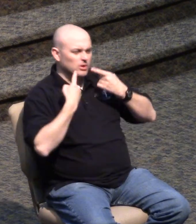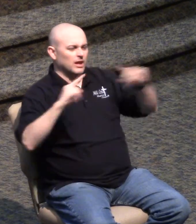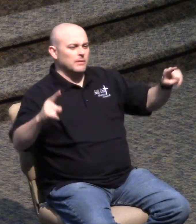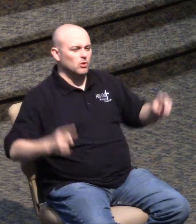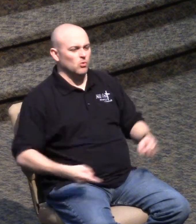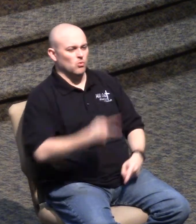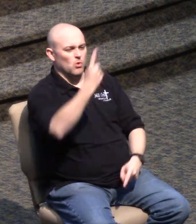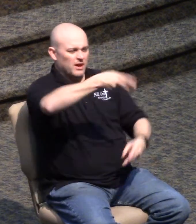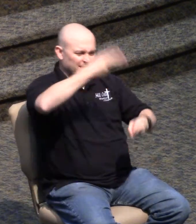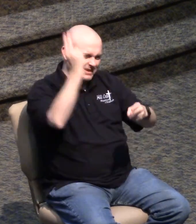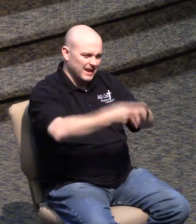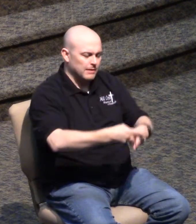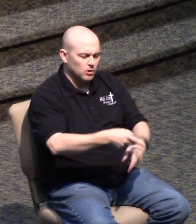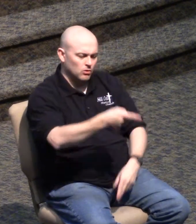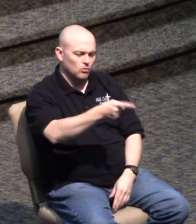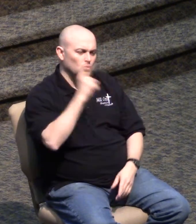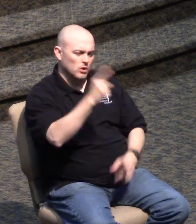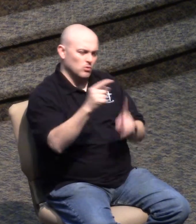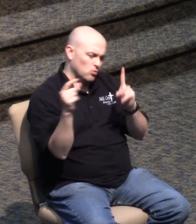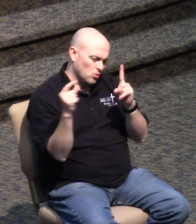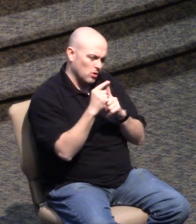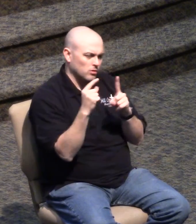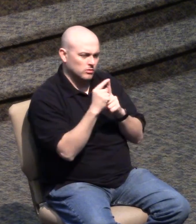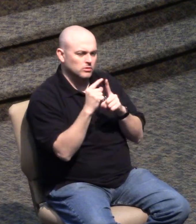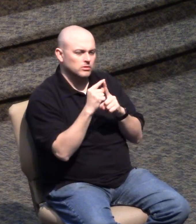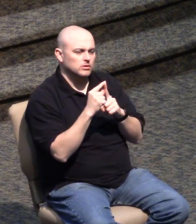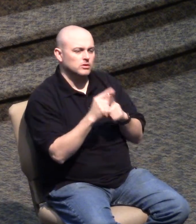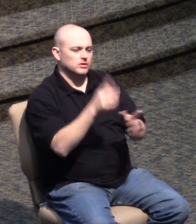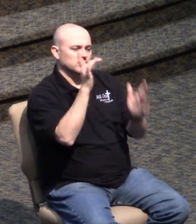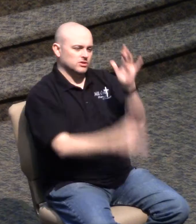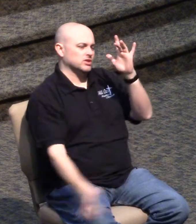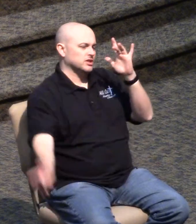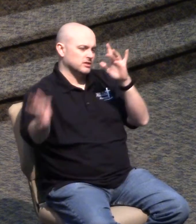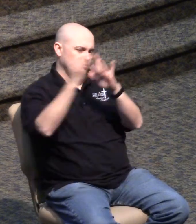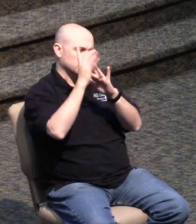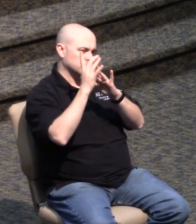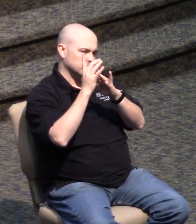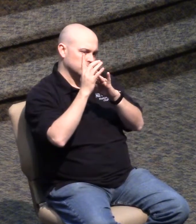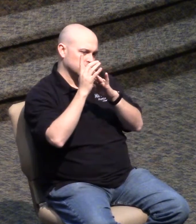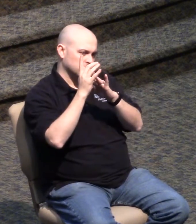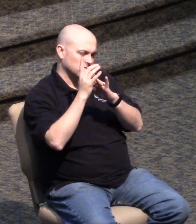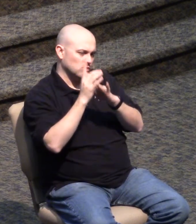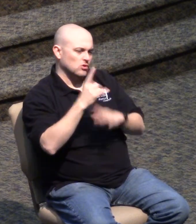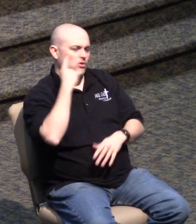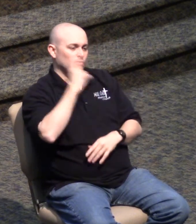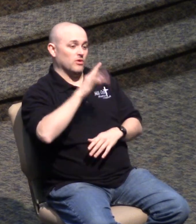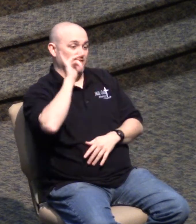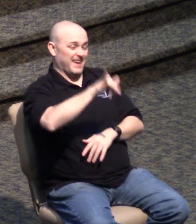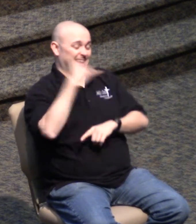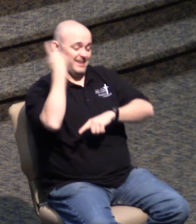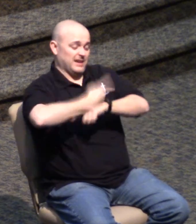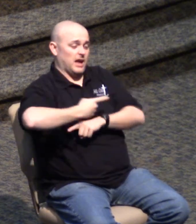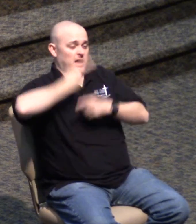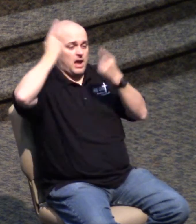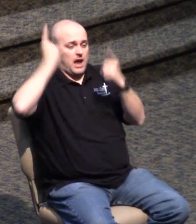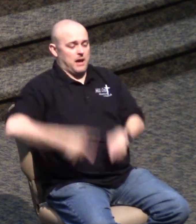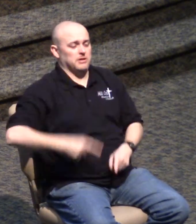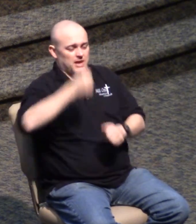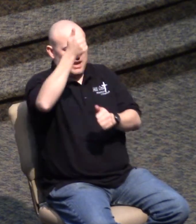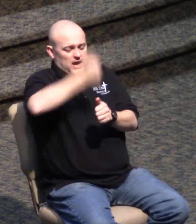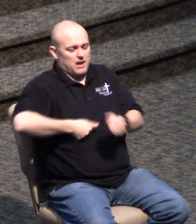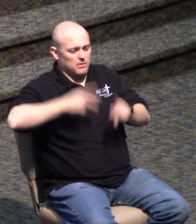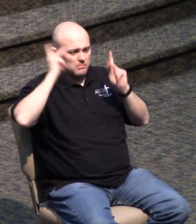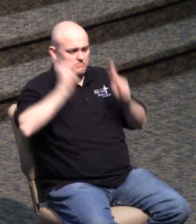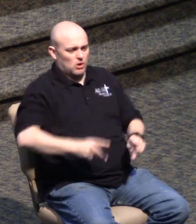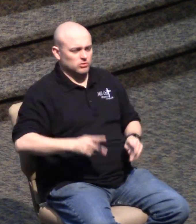one name, one word, Jesus. For on that day, every